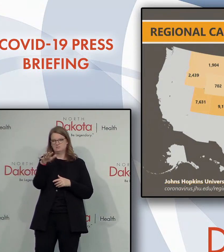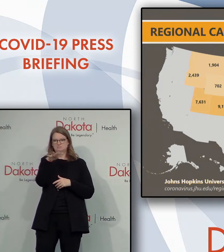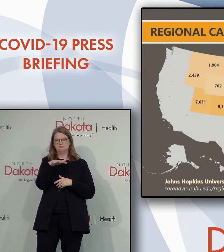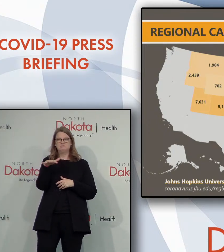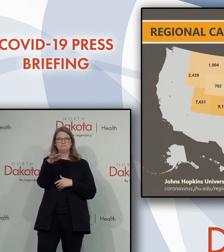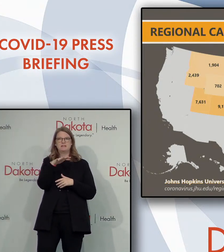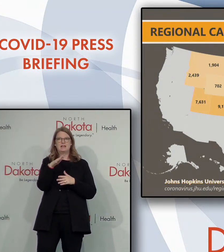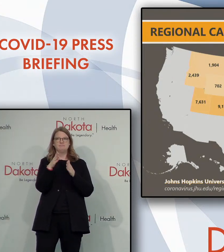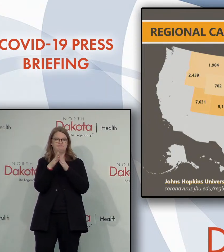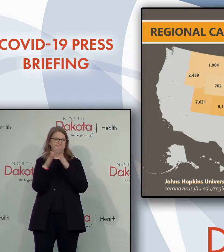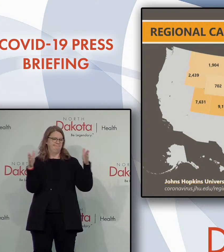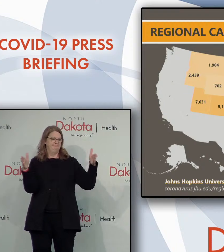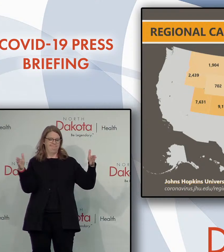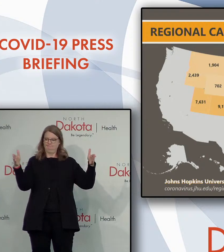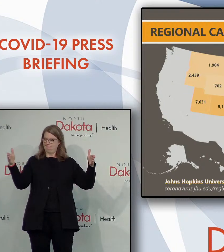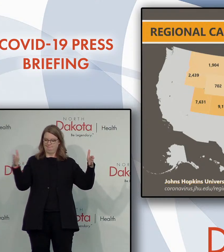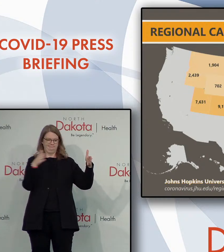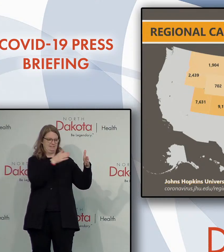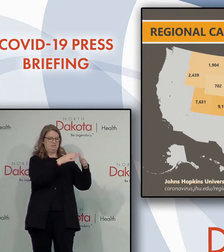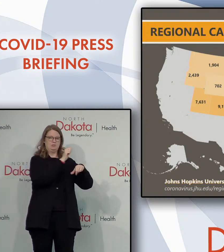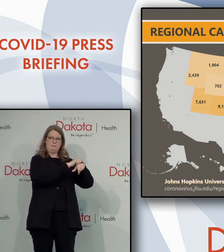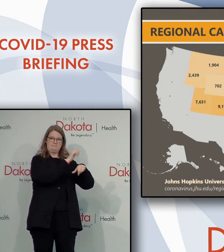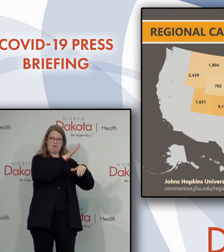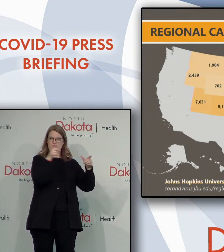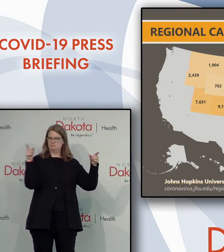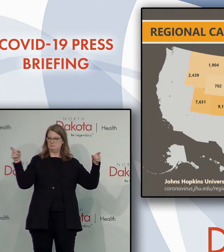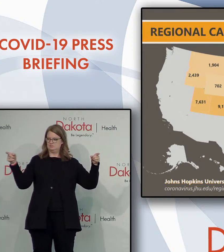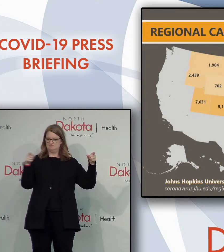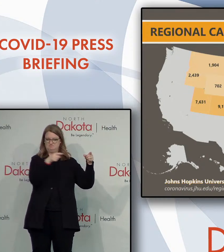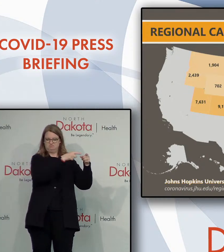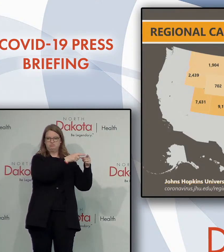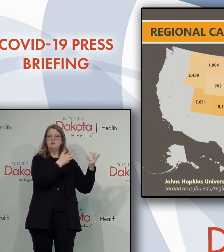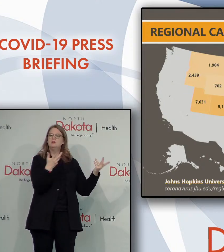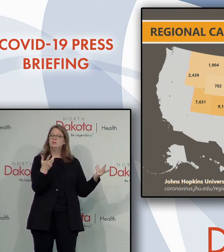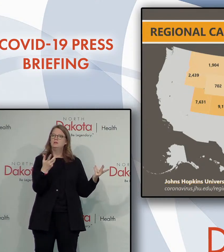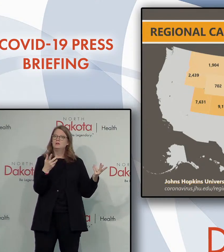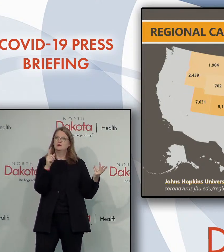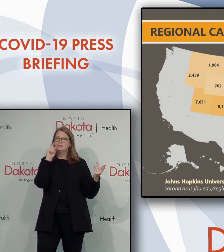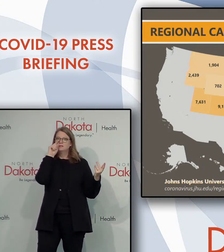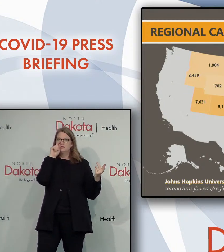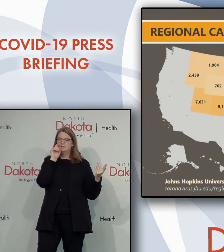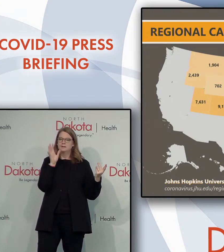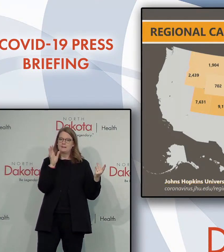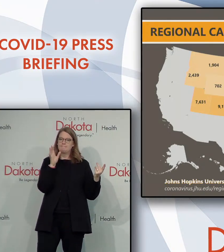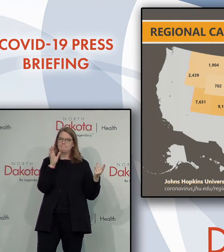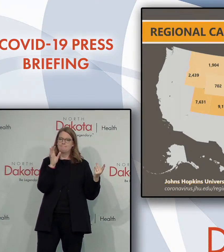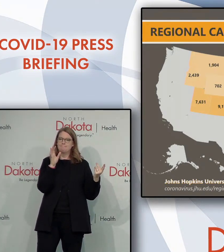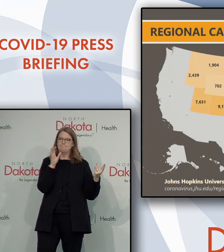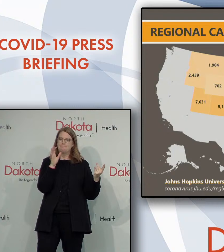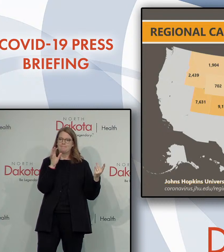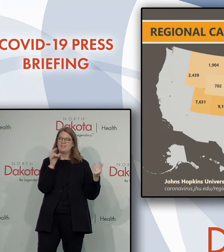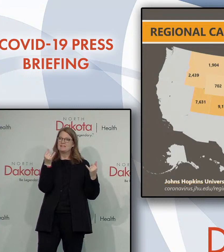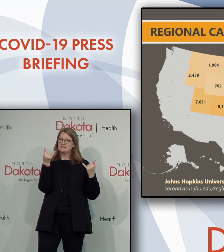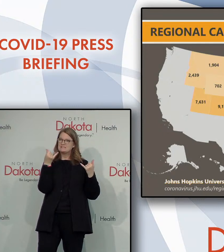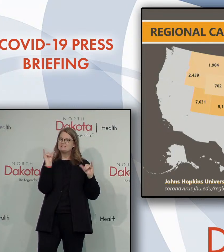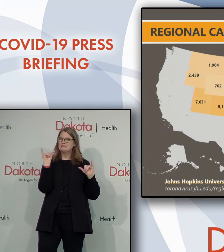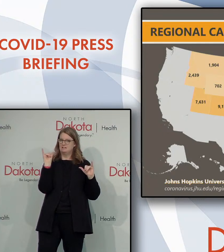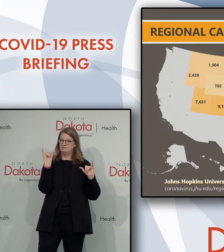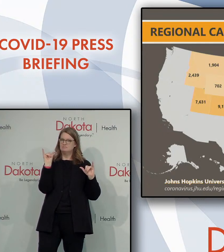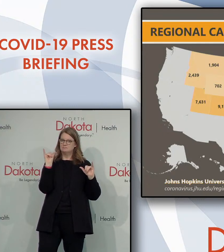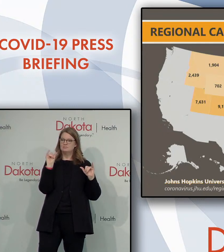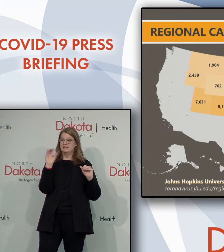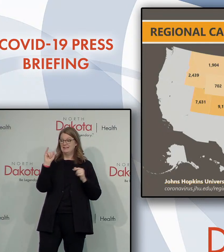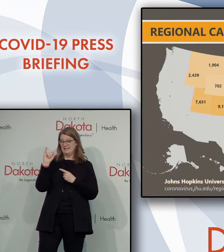over to the Rockies continue to decline. But again, across those states, there still are significant